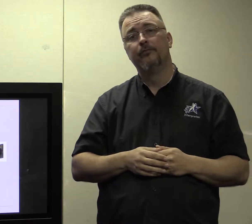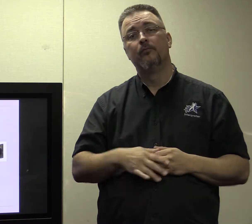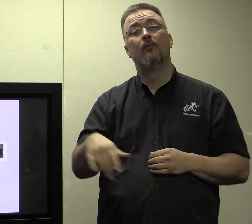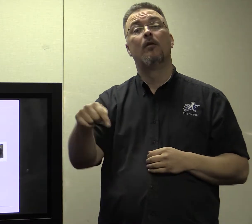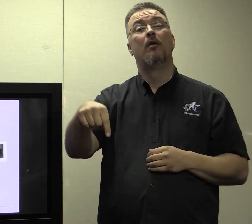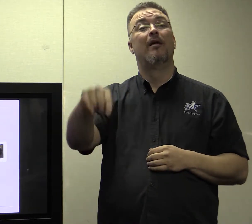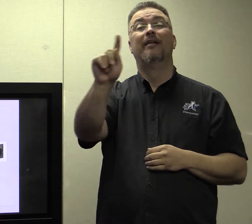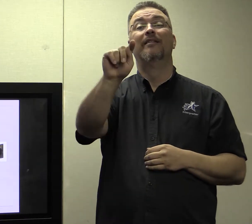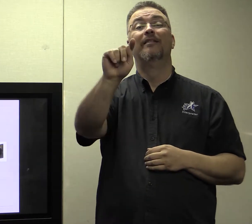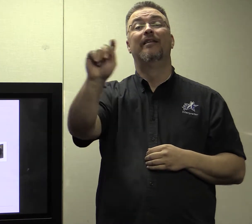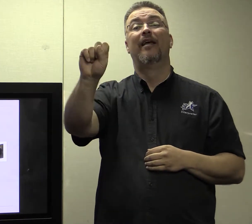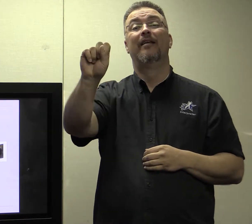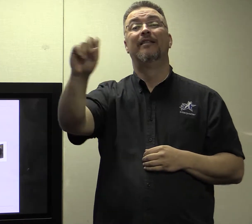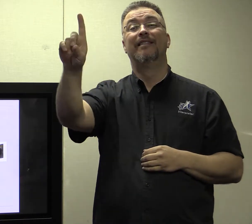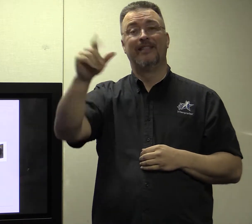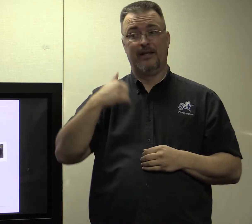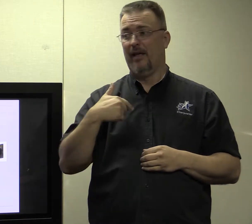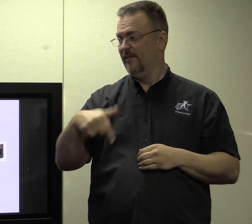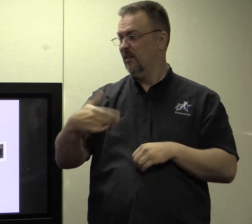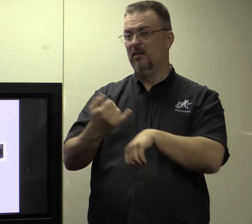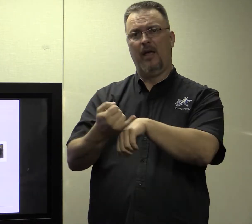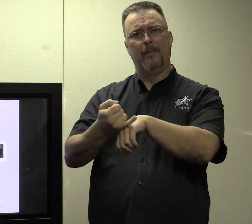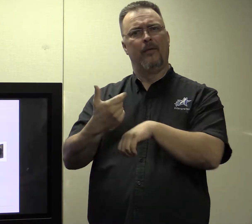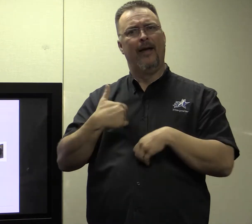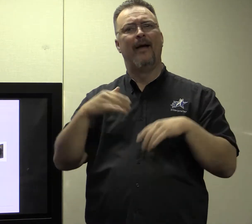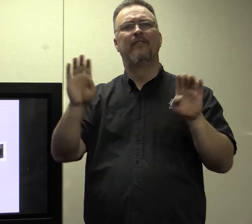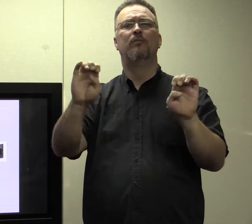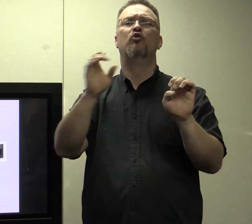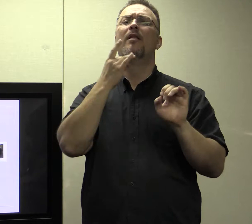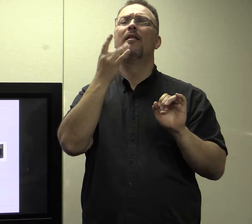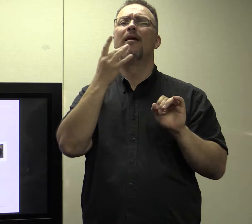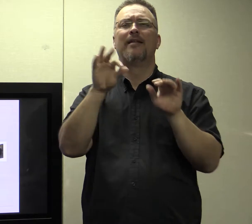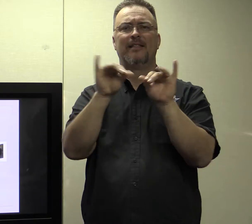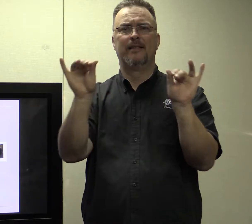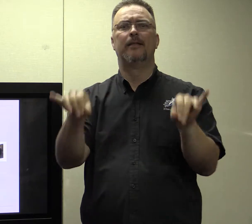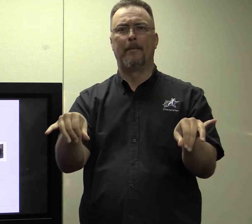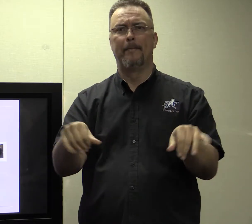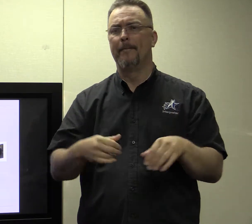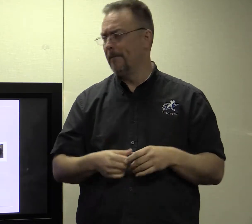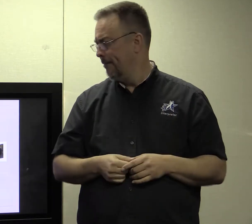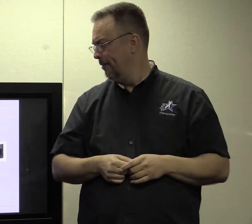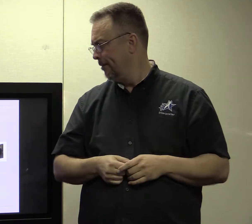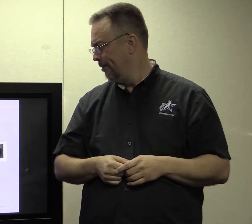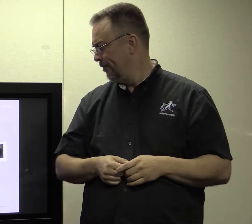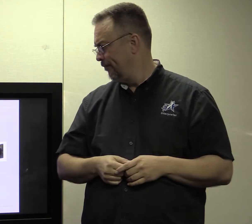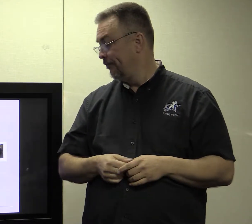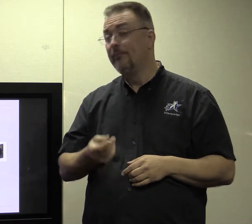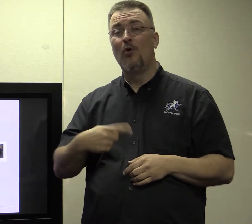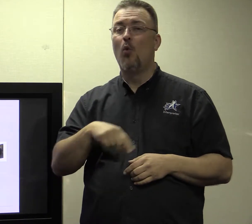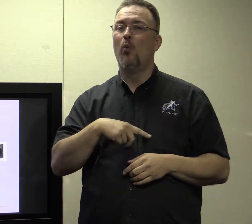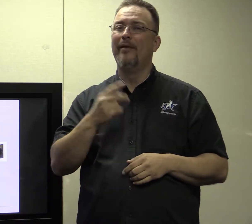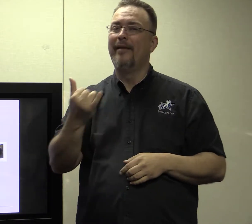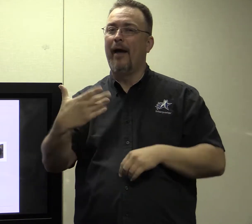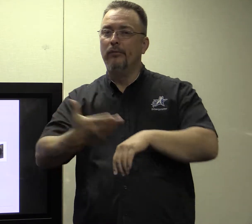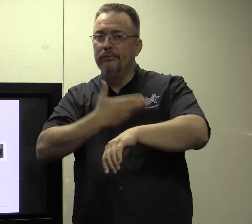TSD has on campus an emergency light system. We are currently under construction with a